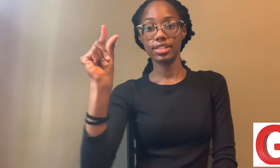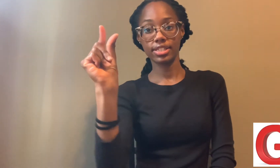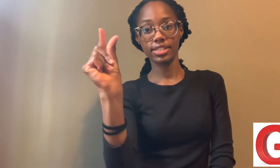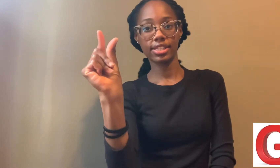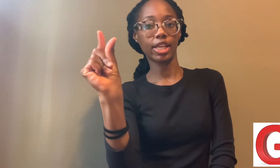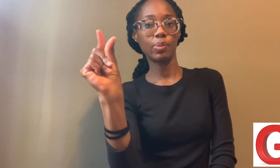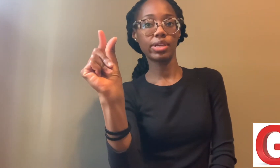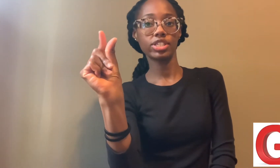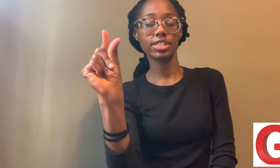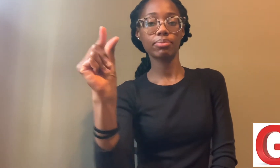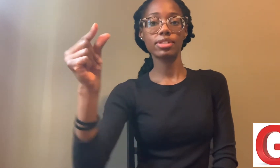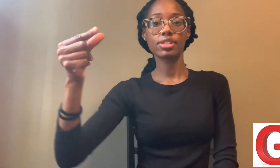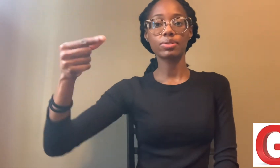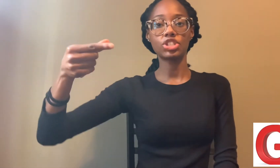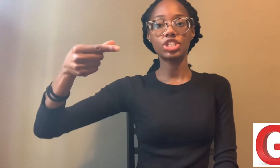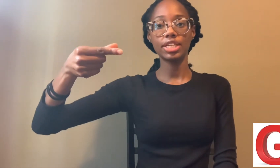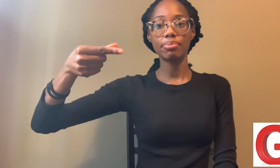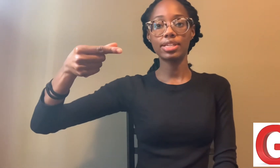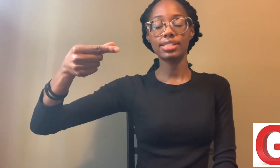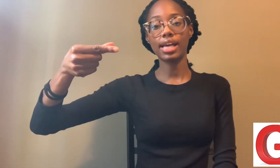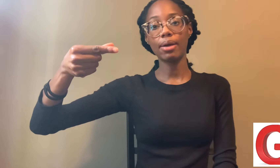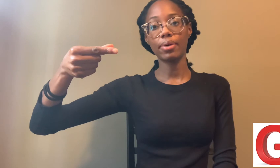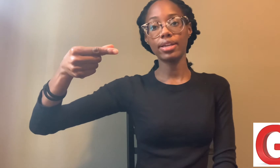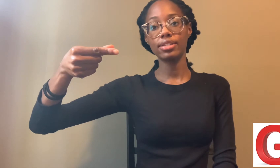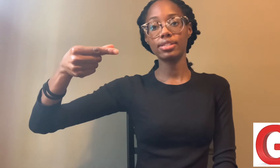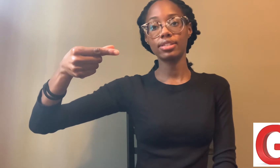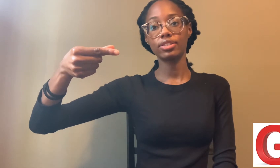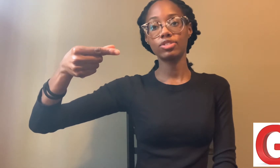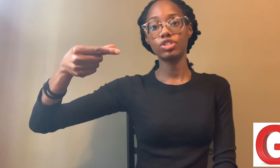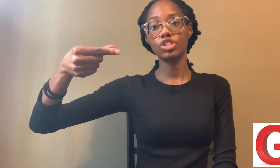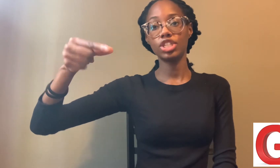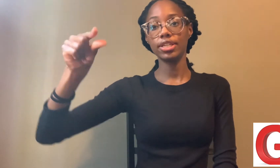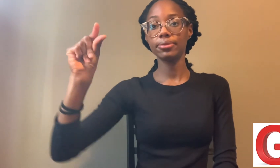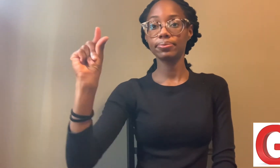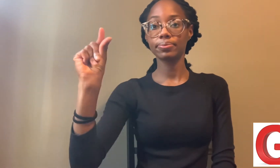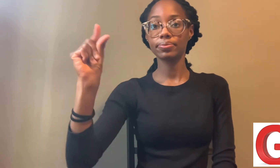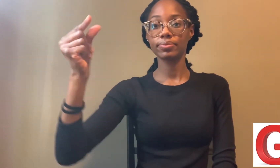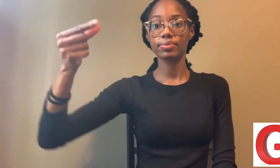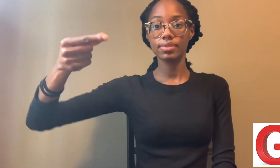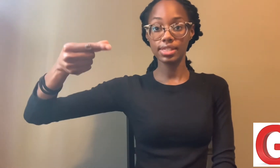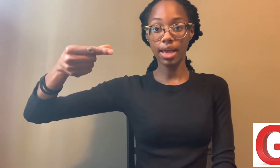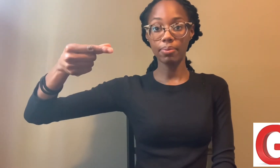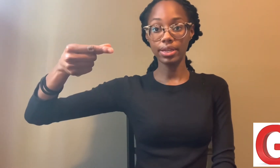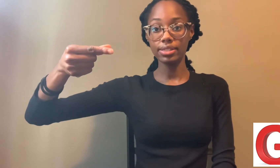it's like you pinching something, so it's G, but it's sideways. G, sideways.